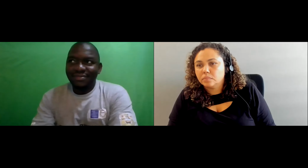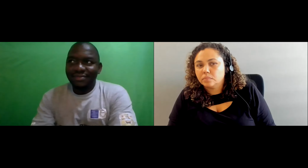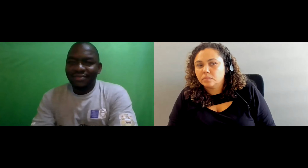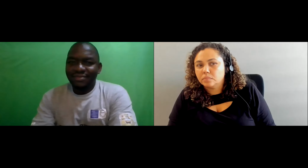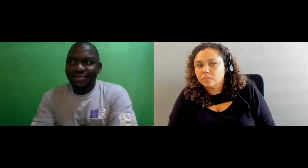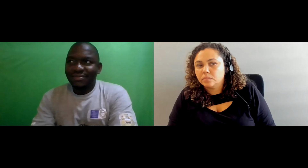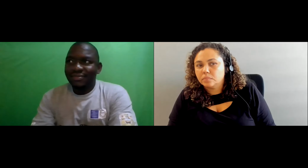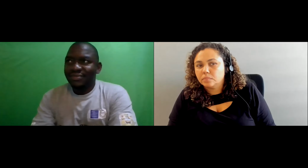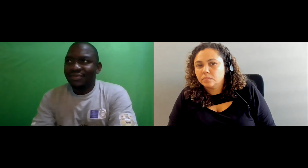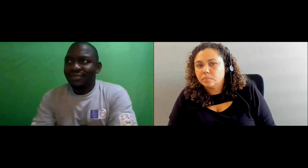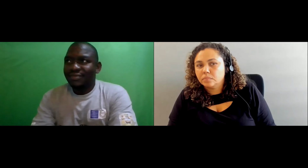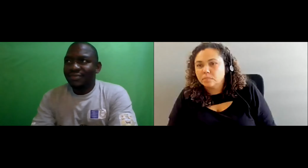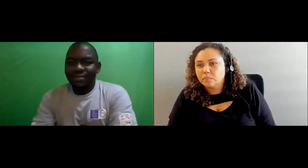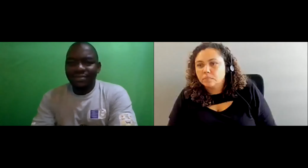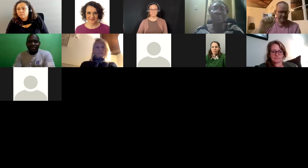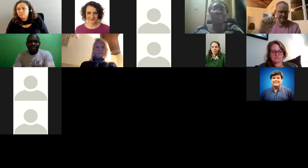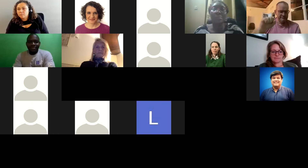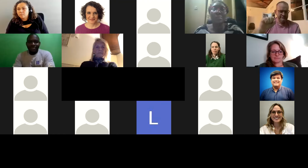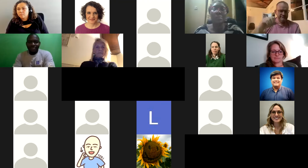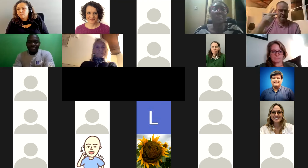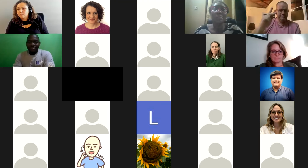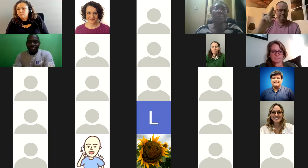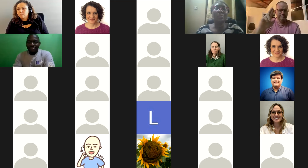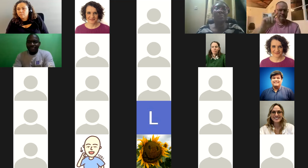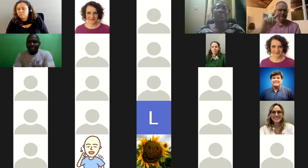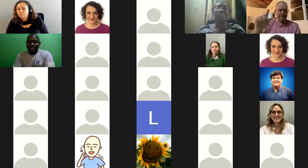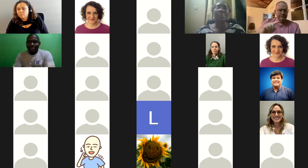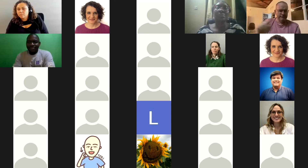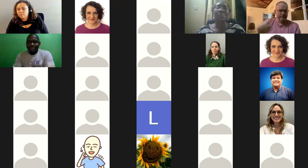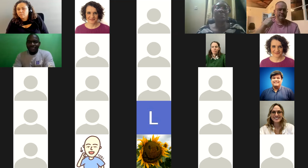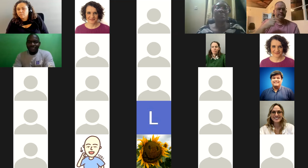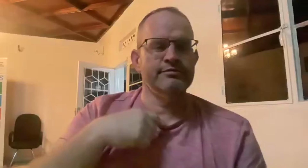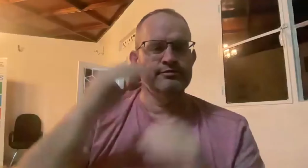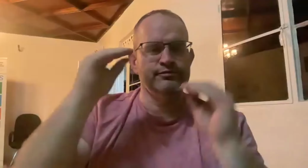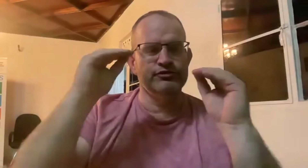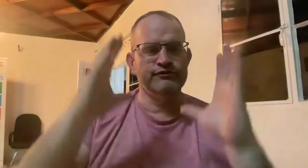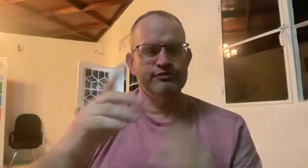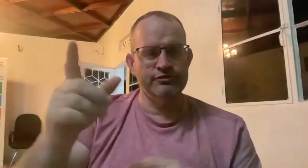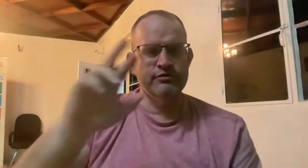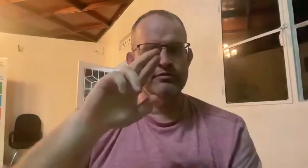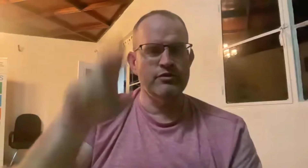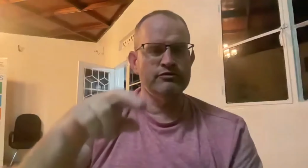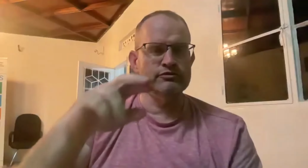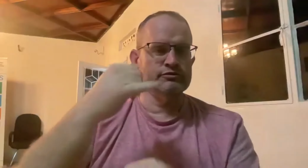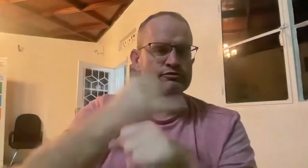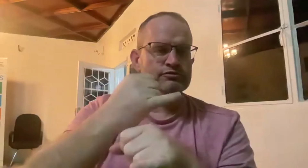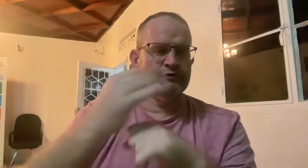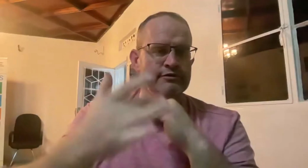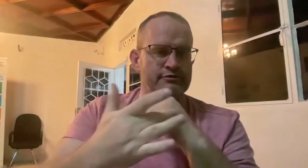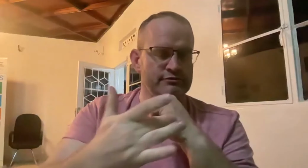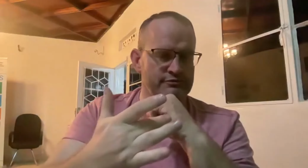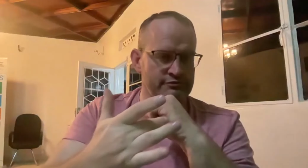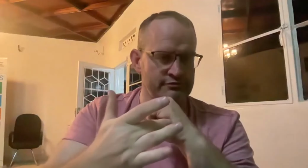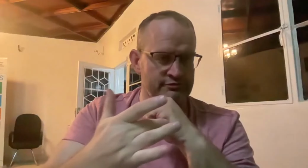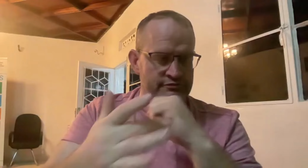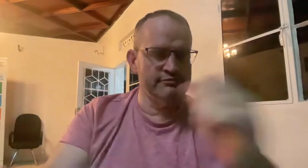Hello. Everybody can see me all right? I'm Chris. My name is Chris Kurz, and I am a